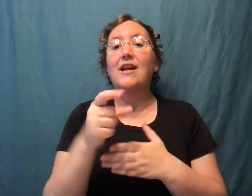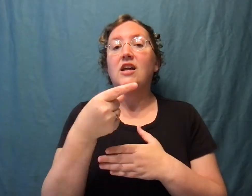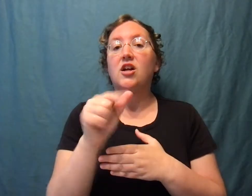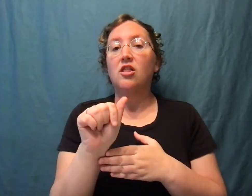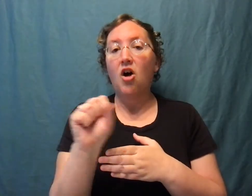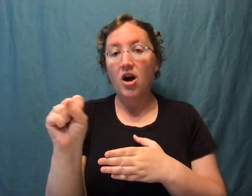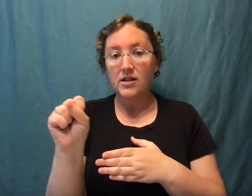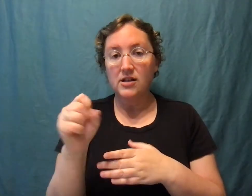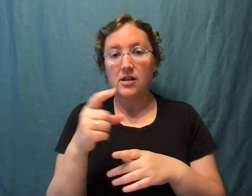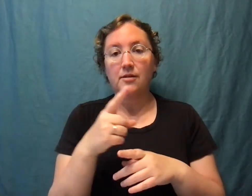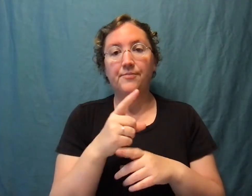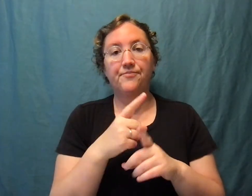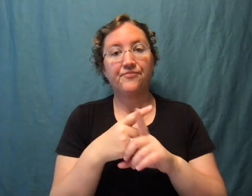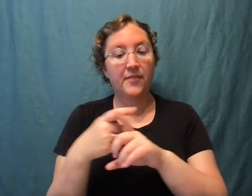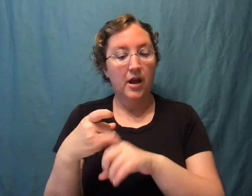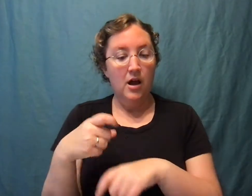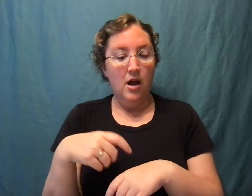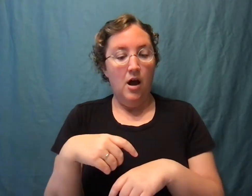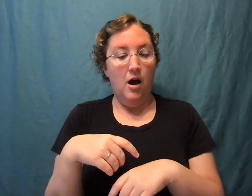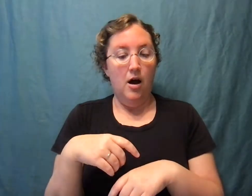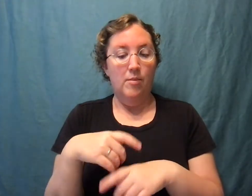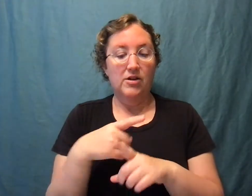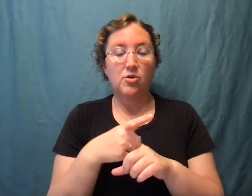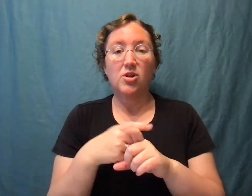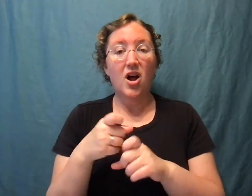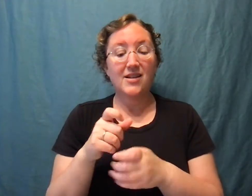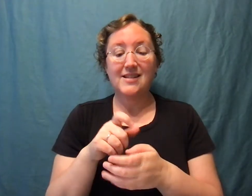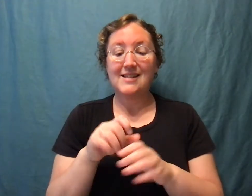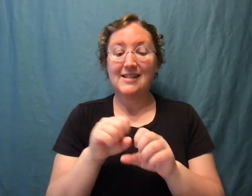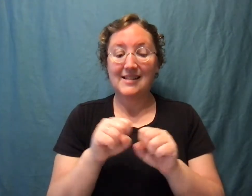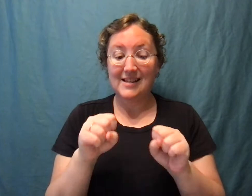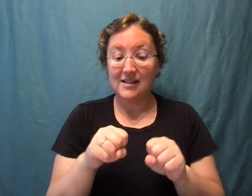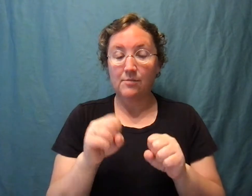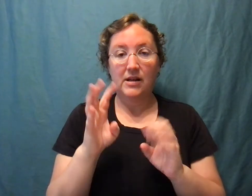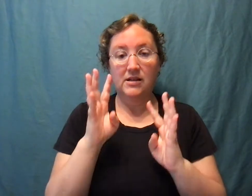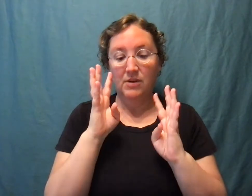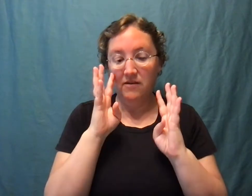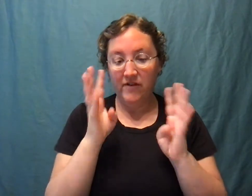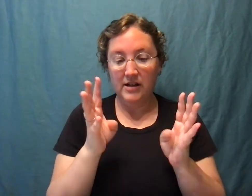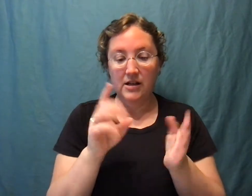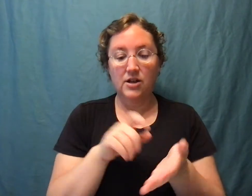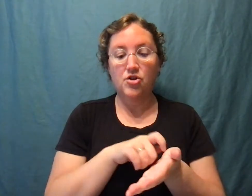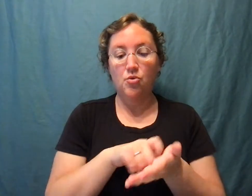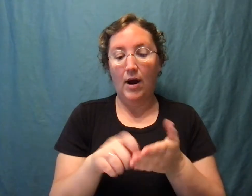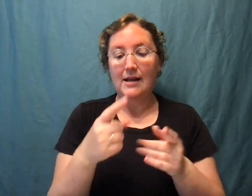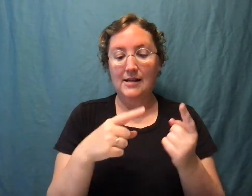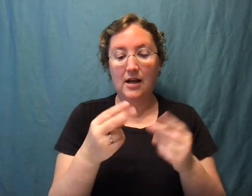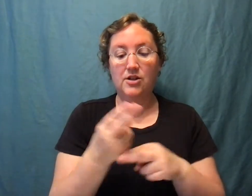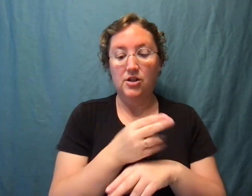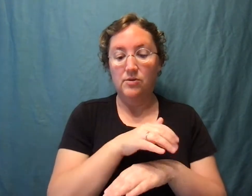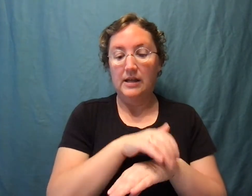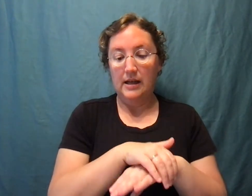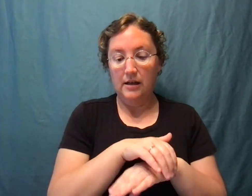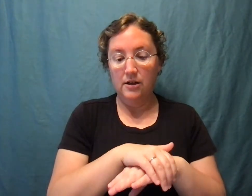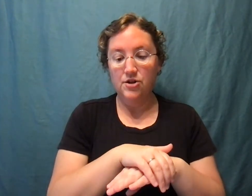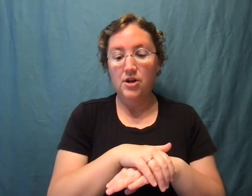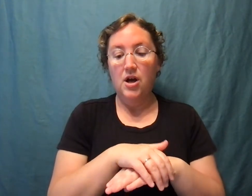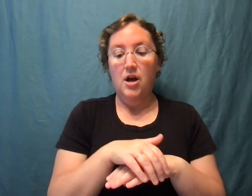in gloss. So gloss is a system that hasn't been invented to write signs using English. It